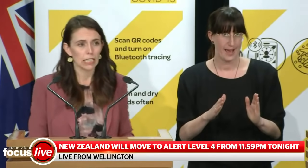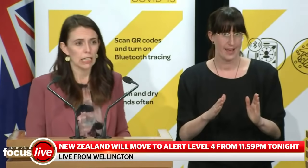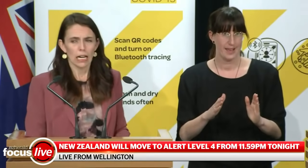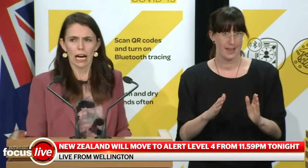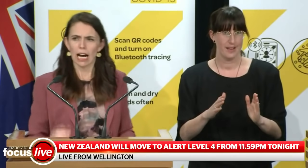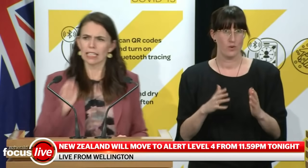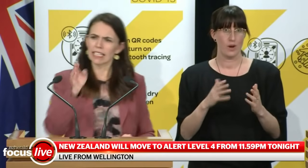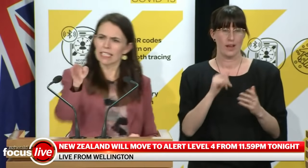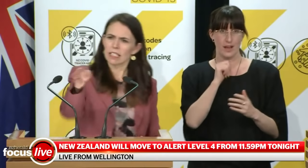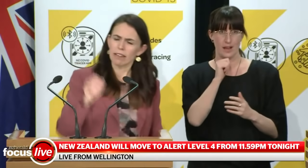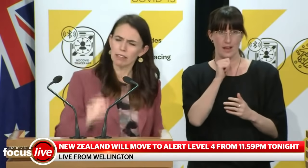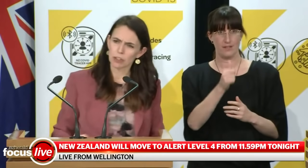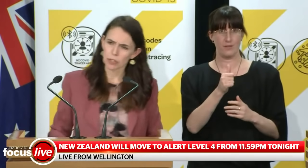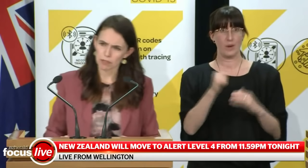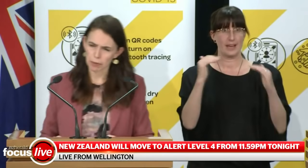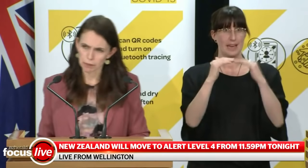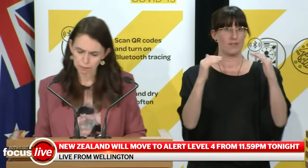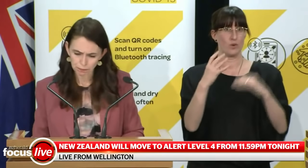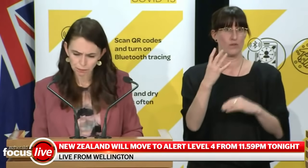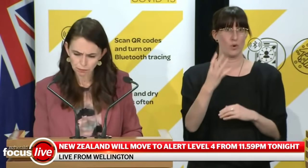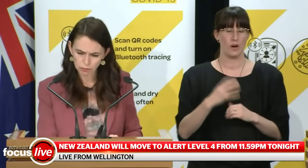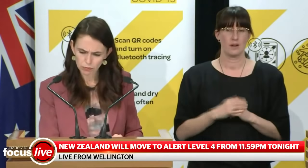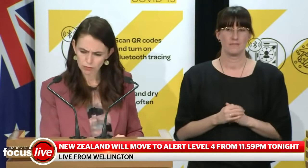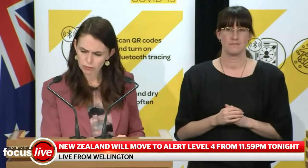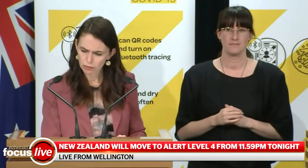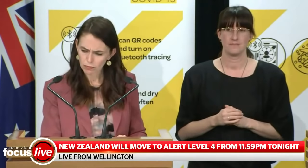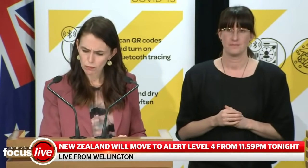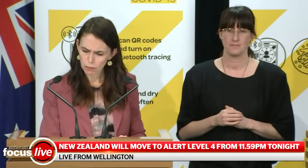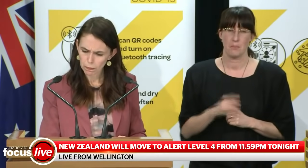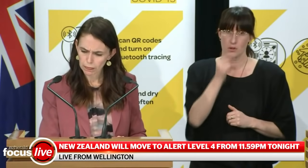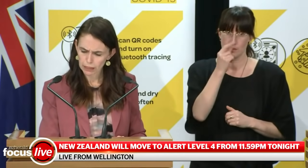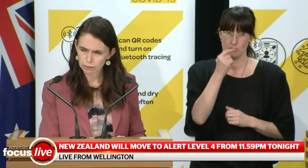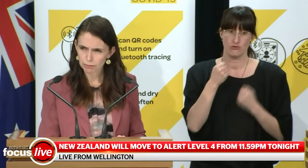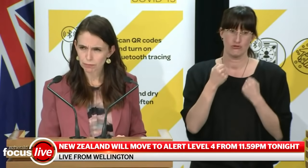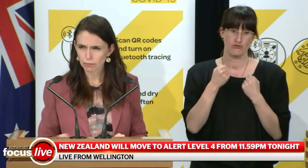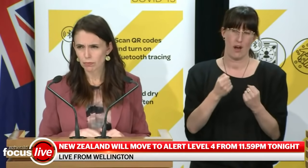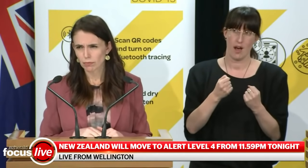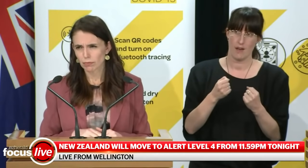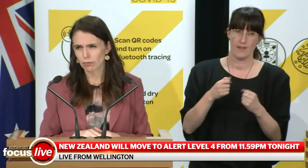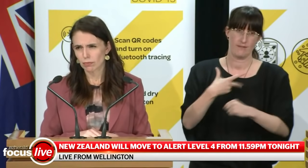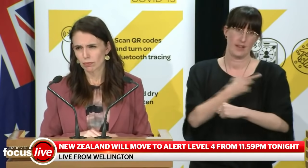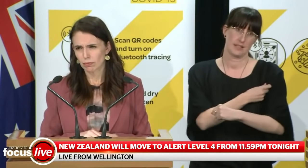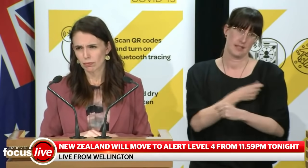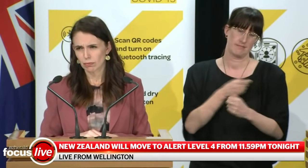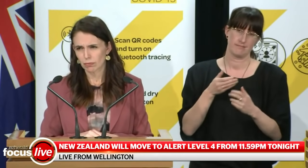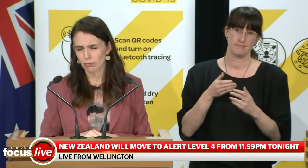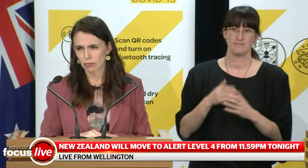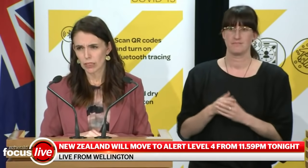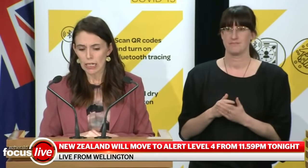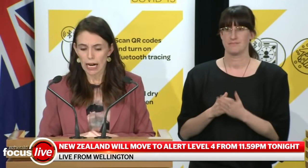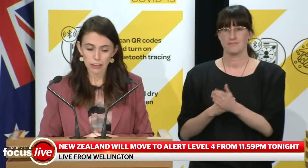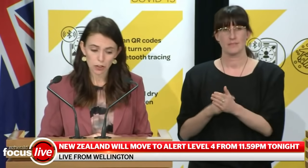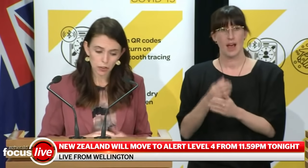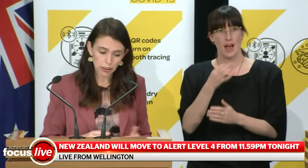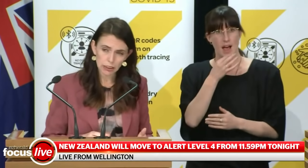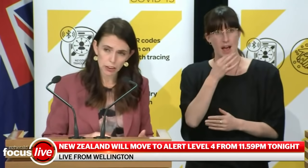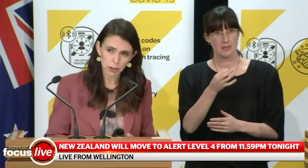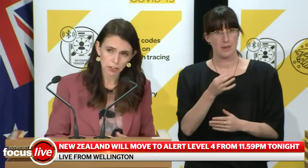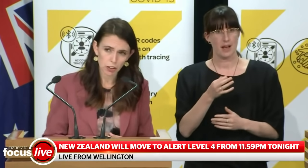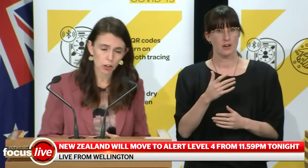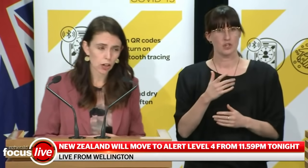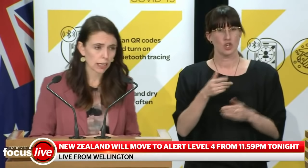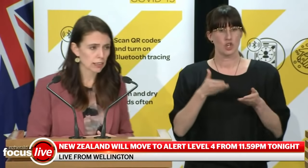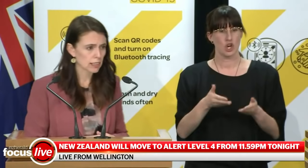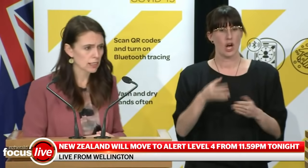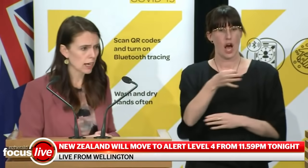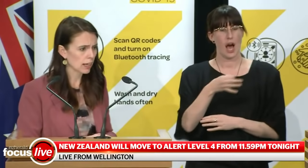ready to go, though? Yes, I haven't had a question from you. Just a question. So will you be considering closing the travel bubble to the Cook Islands? So those are decisions for